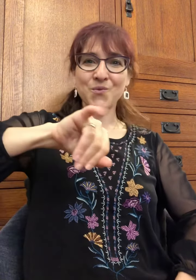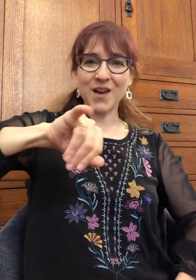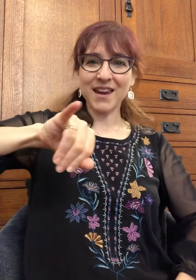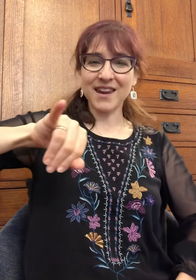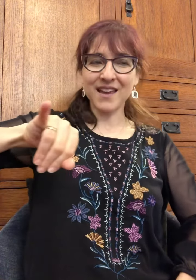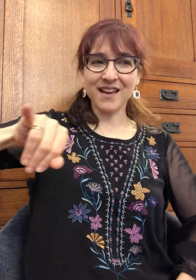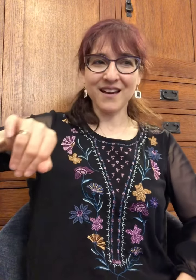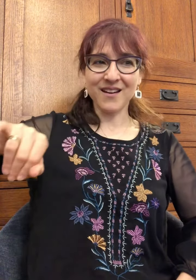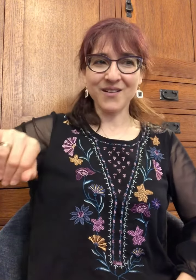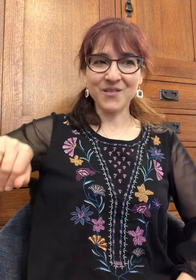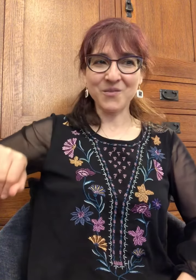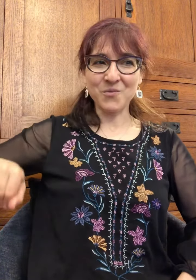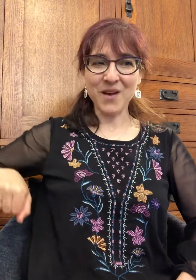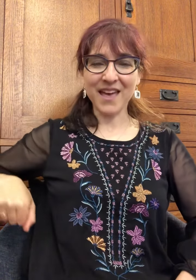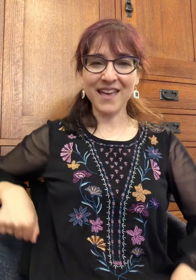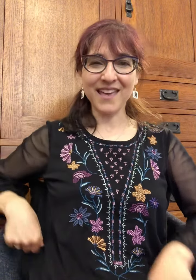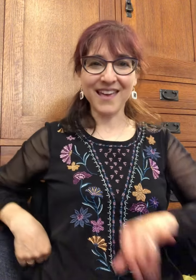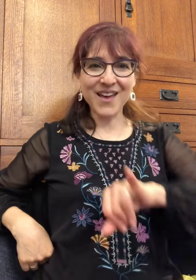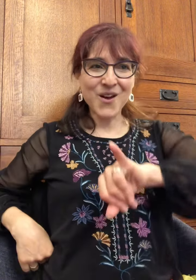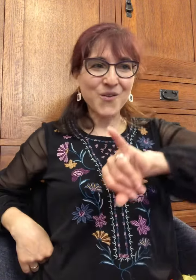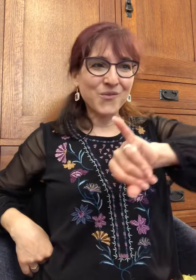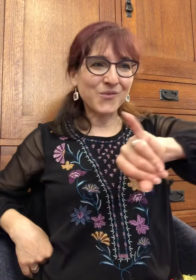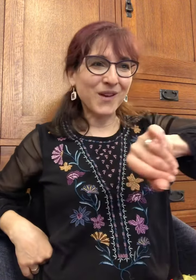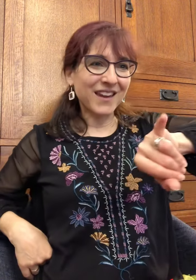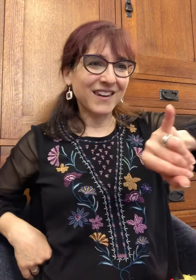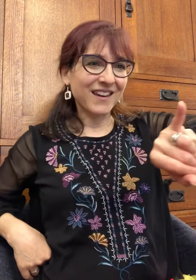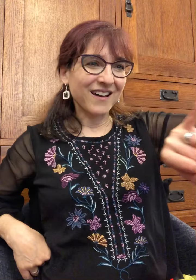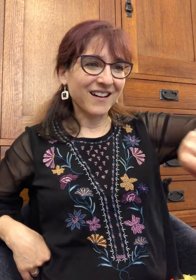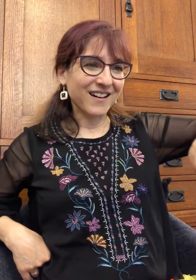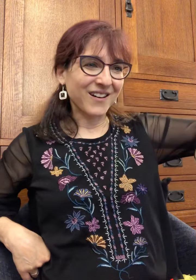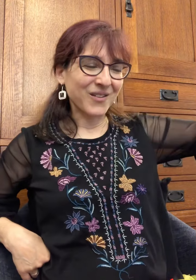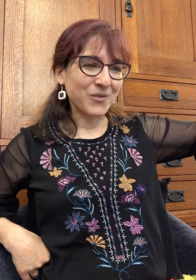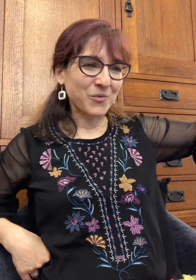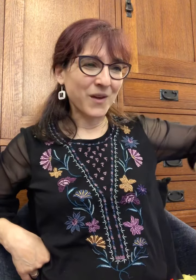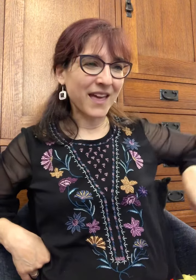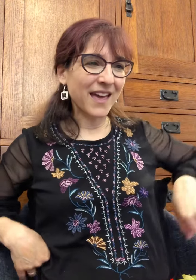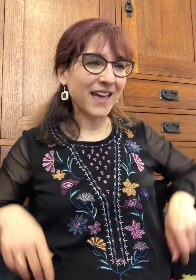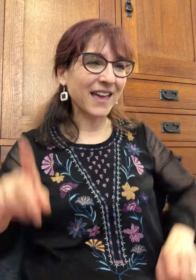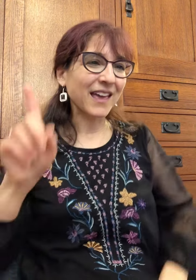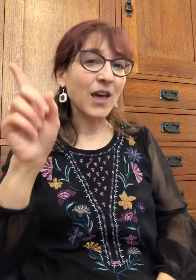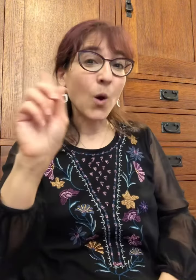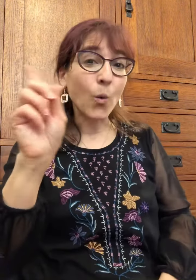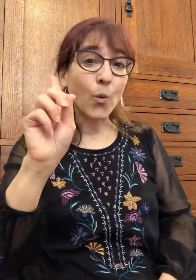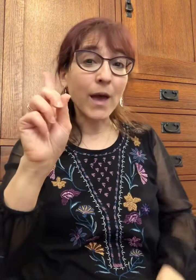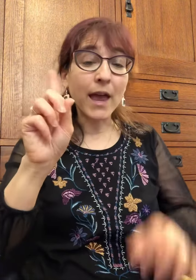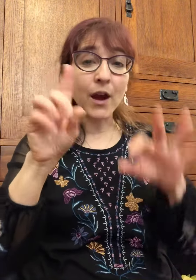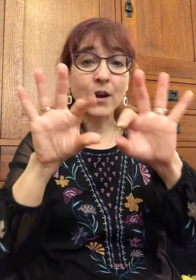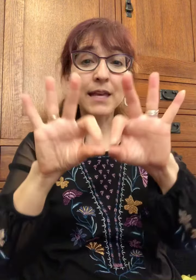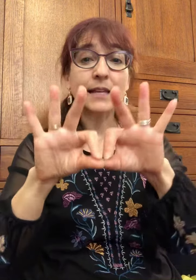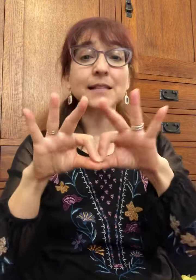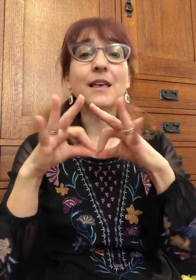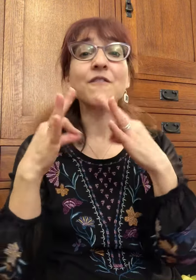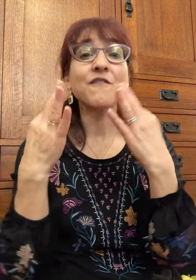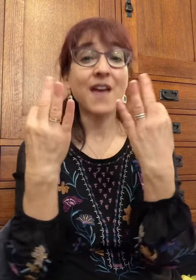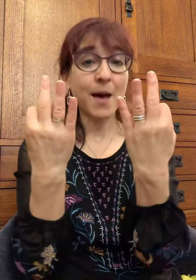Run away. Run away. Where is the